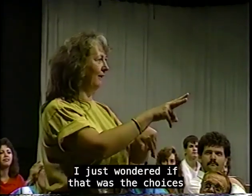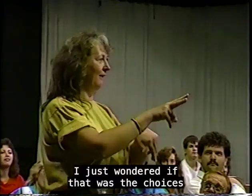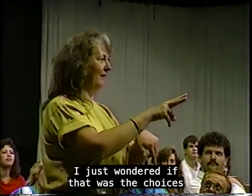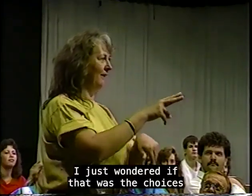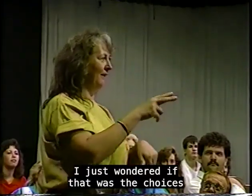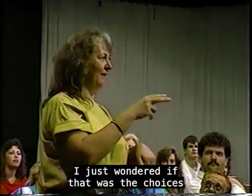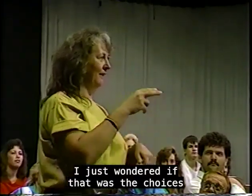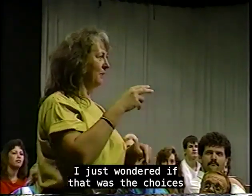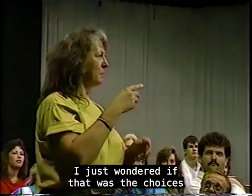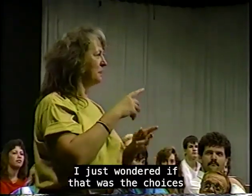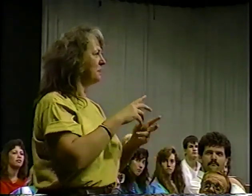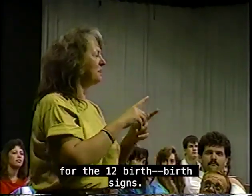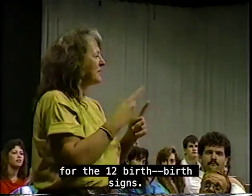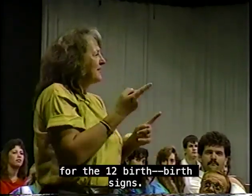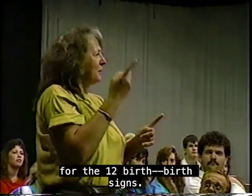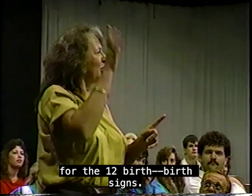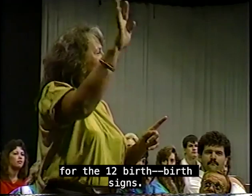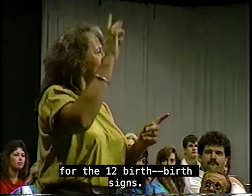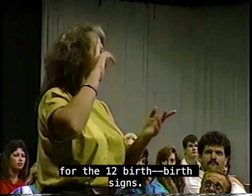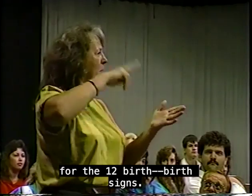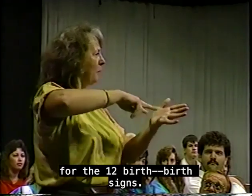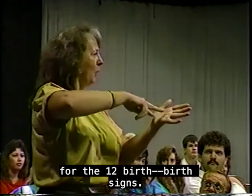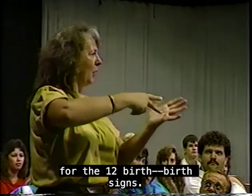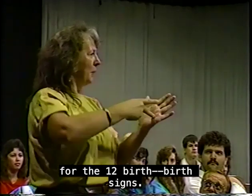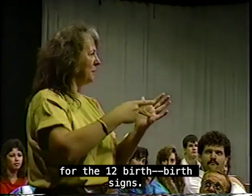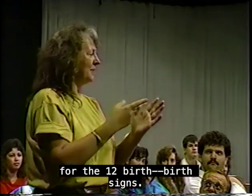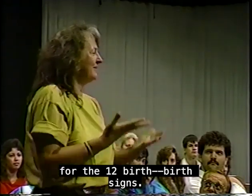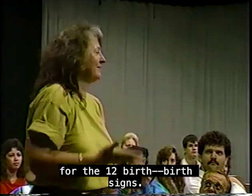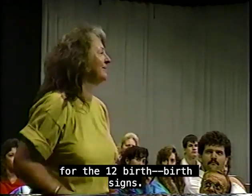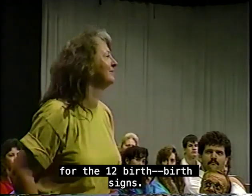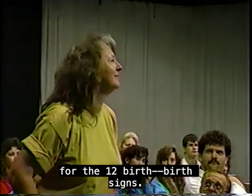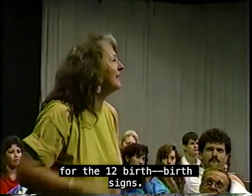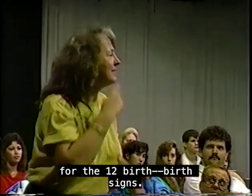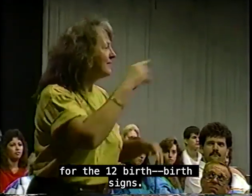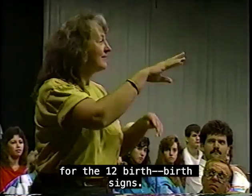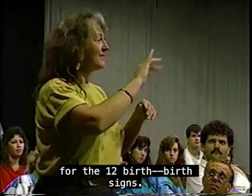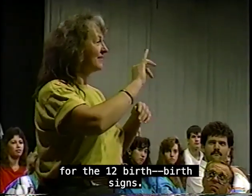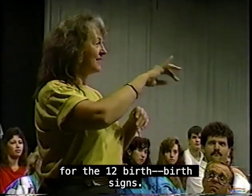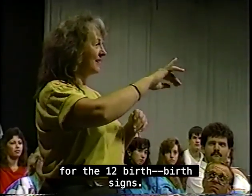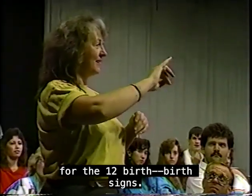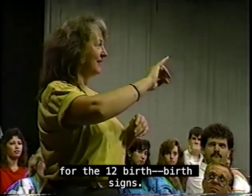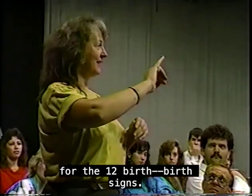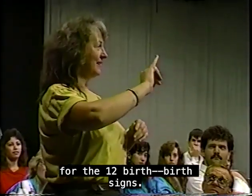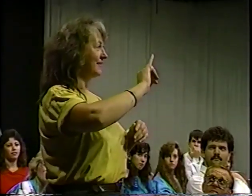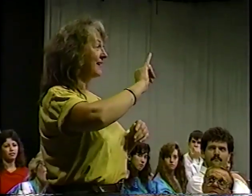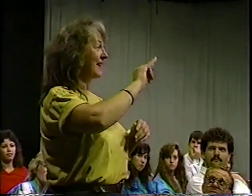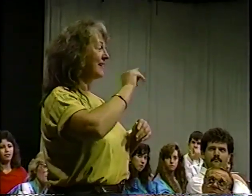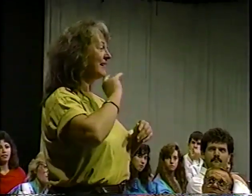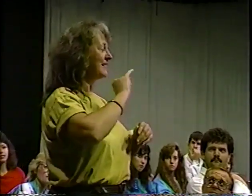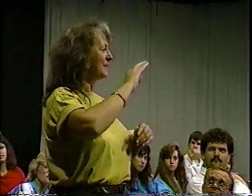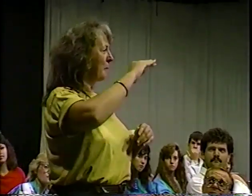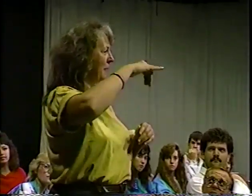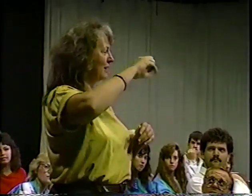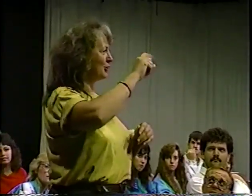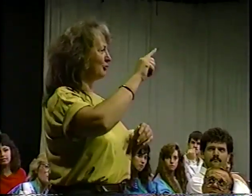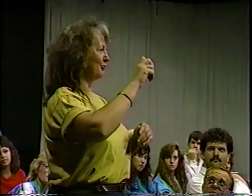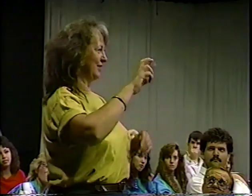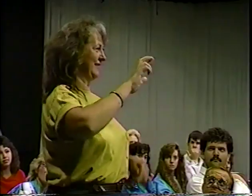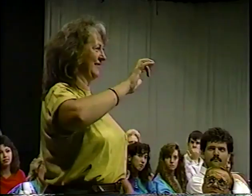I just wondered if that was the choices for the 12 birth signs.